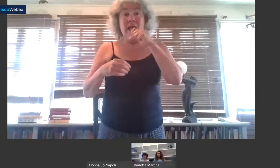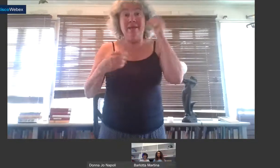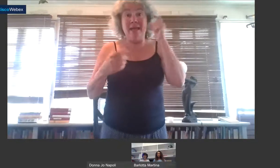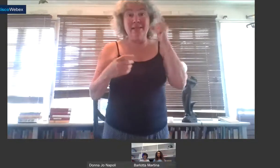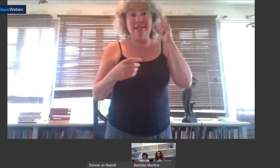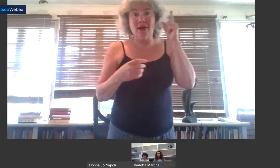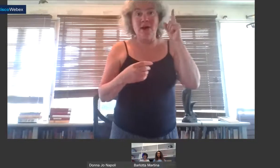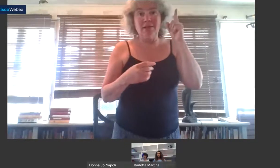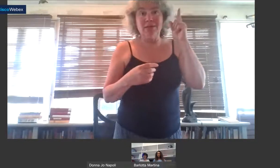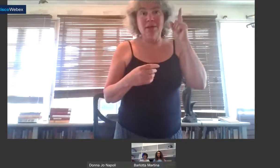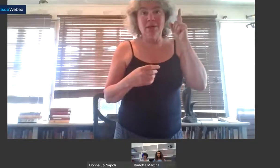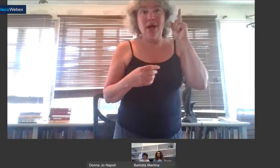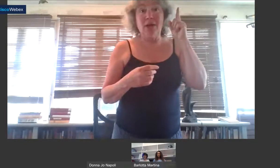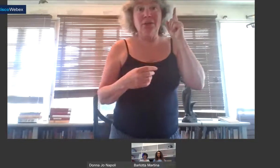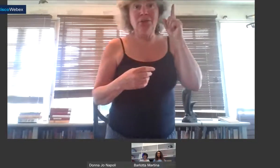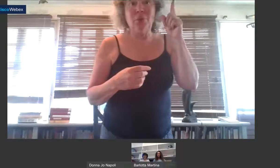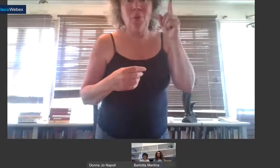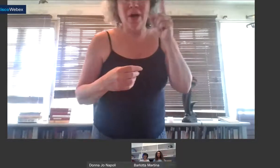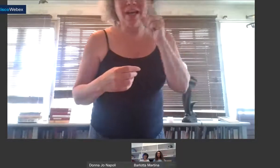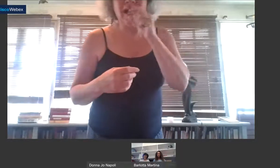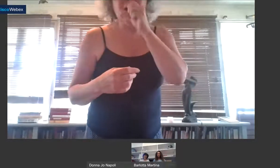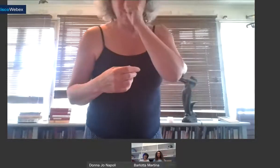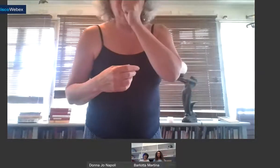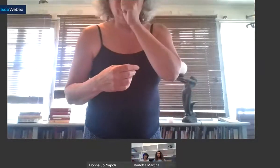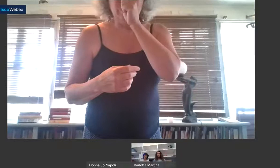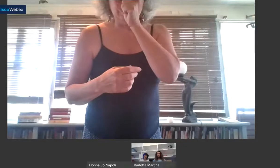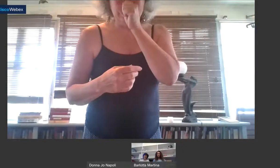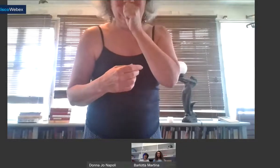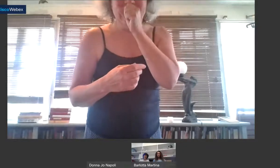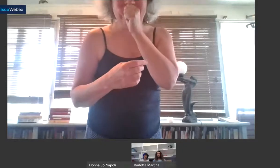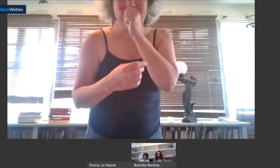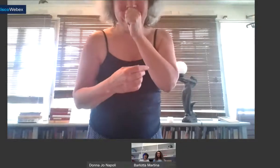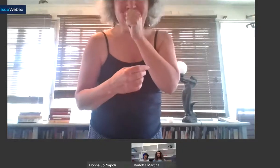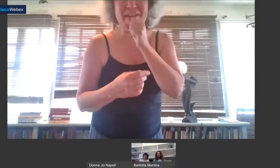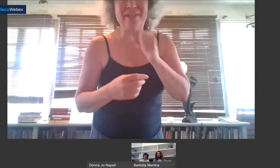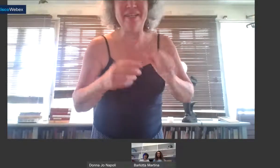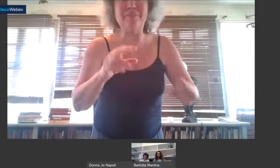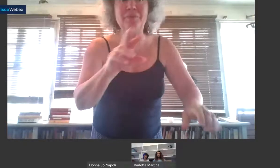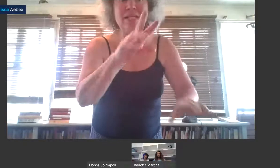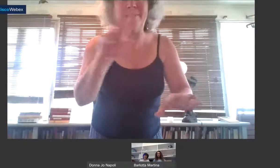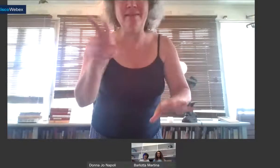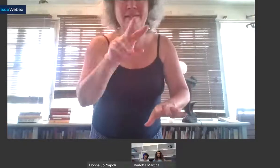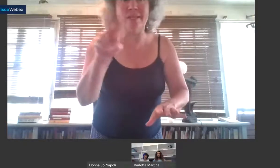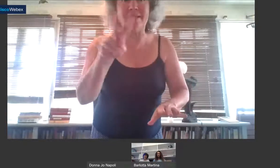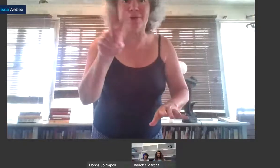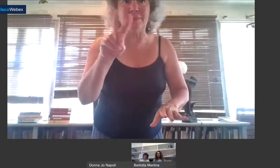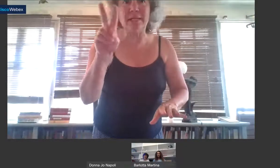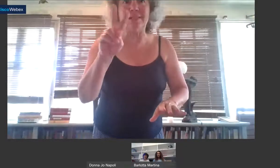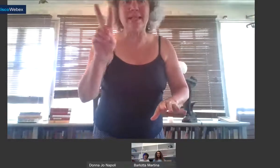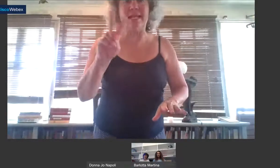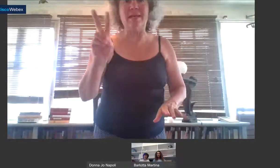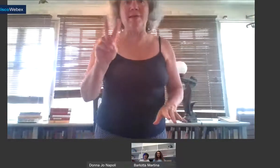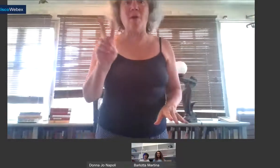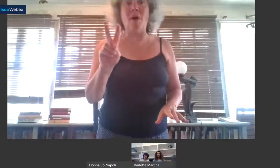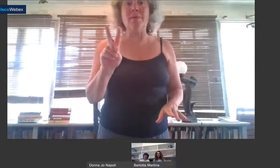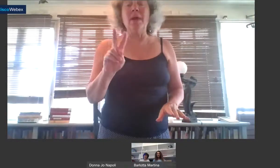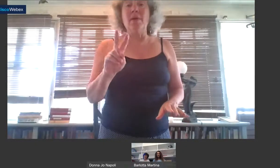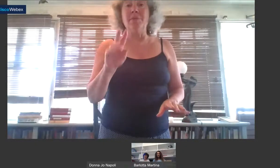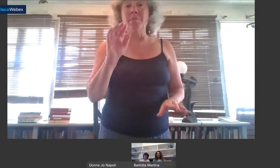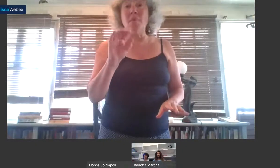And that's called torque. I want to read this so I'm not saying anything wrong. The moment